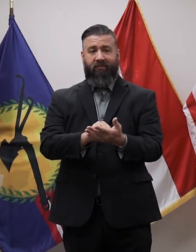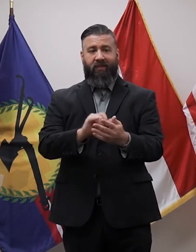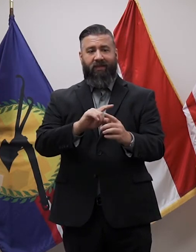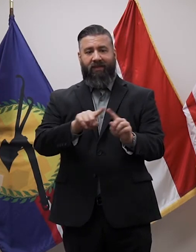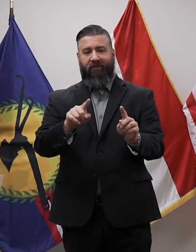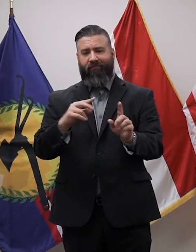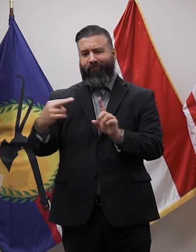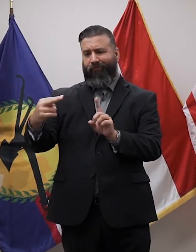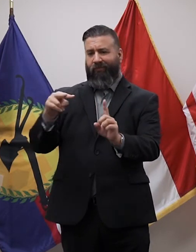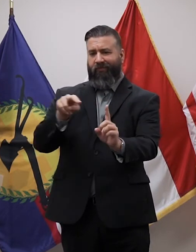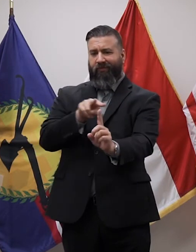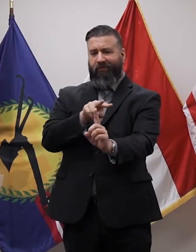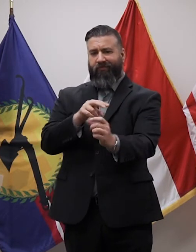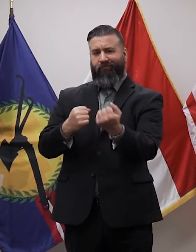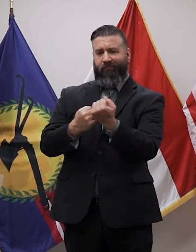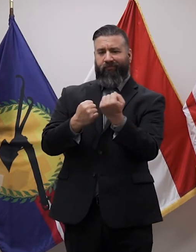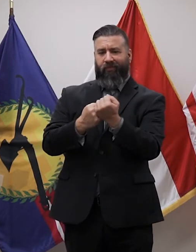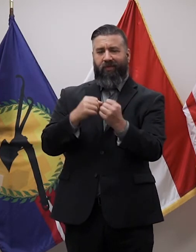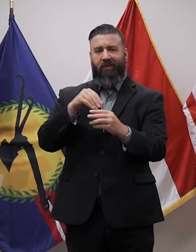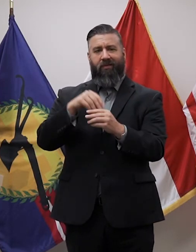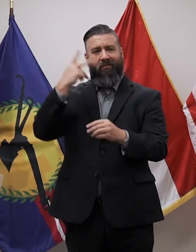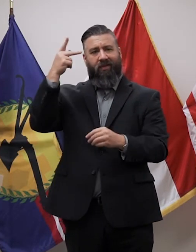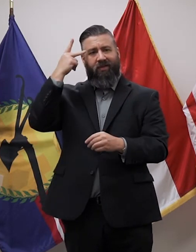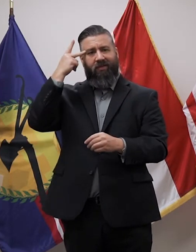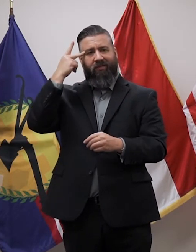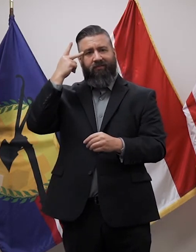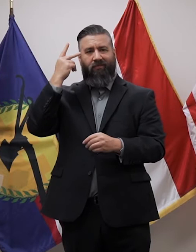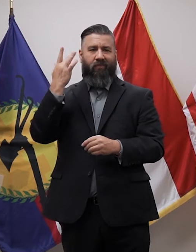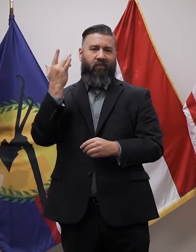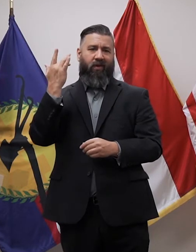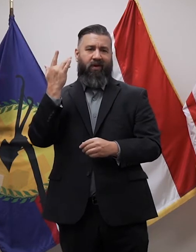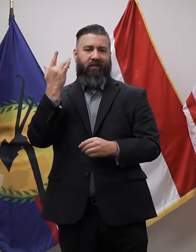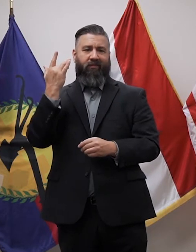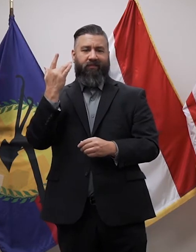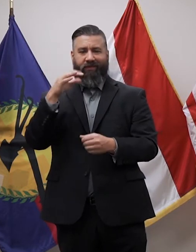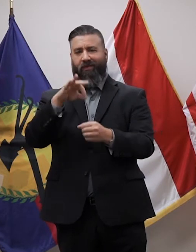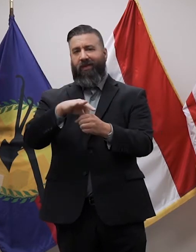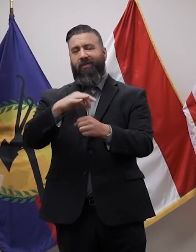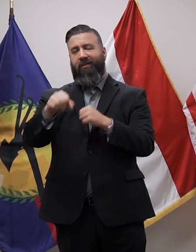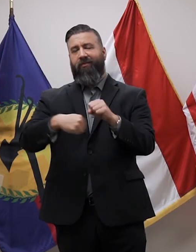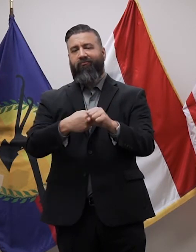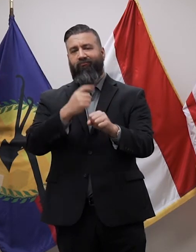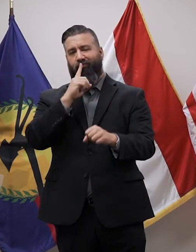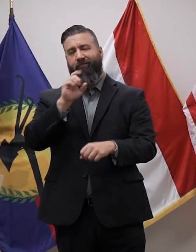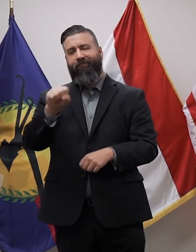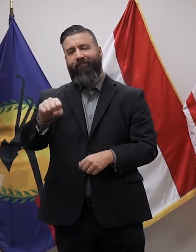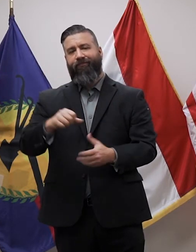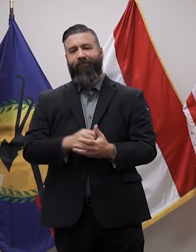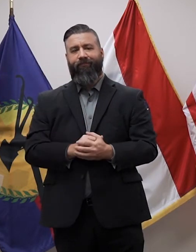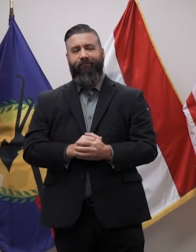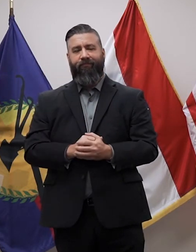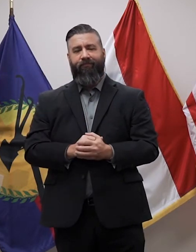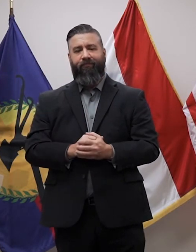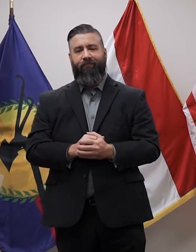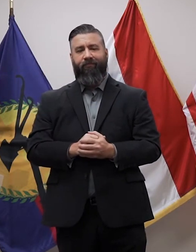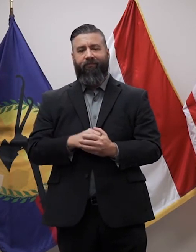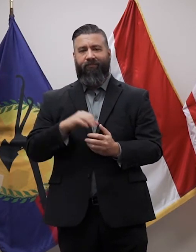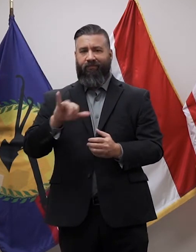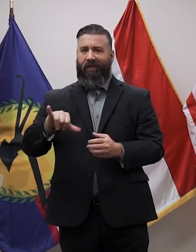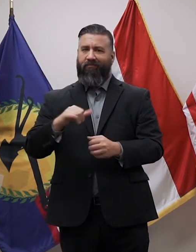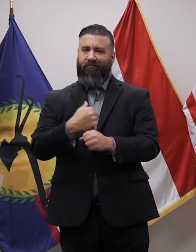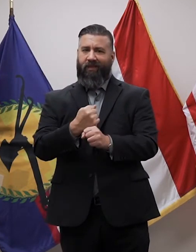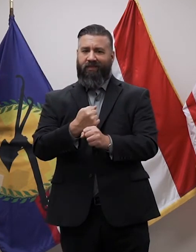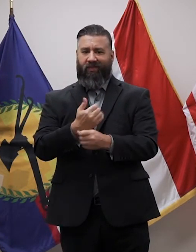taken in politics that can be attributed to the presence of an election year, sure. That exacerbates